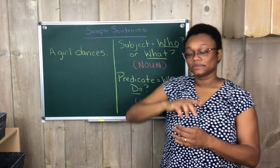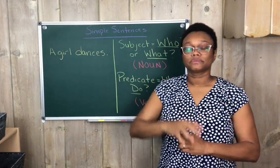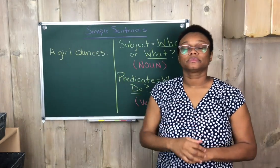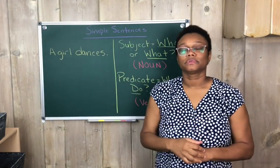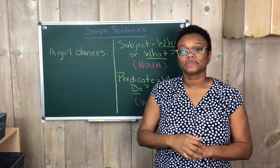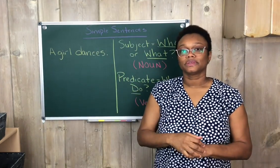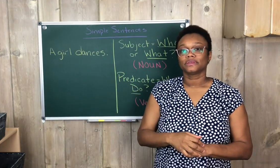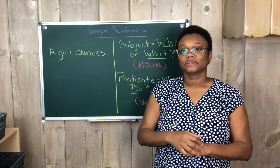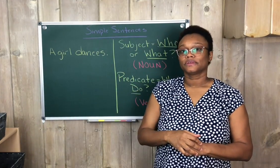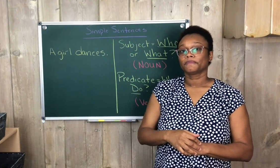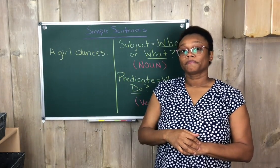Dances.